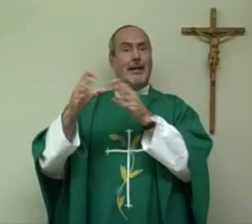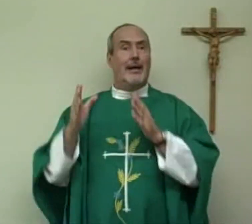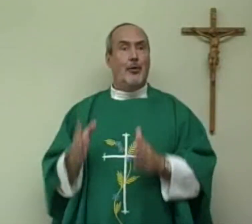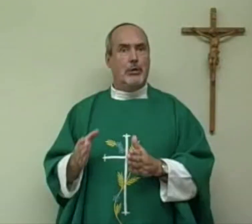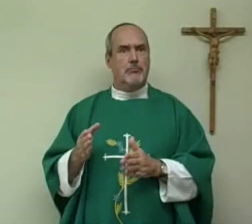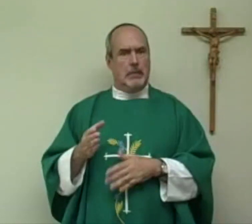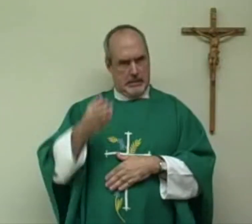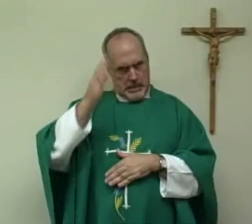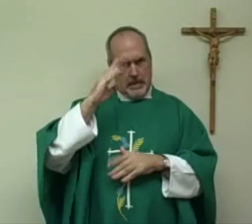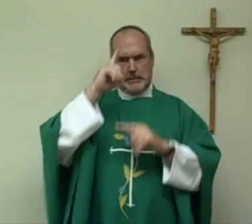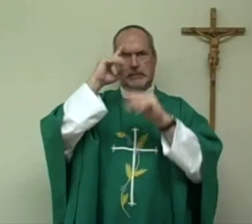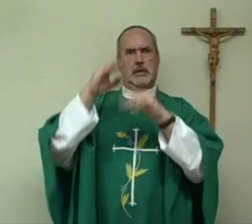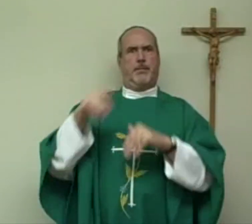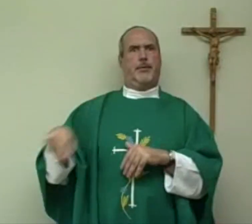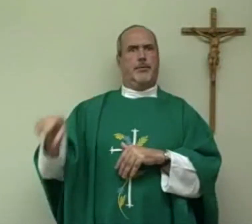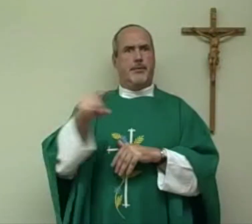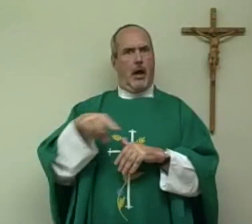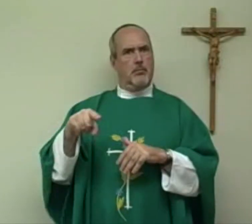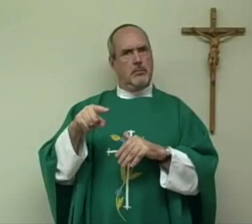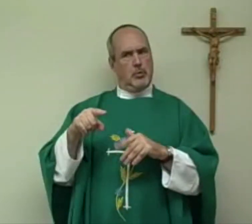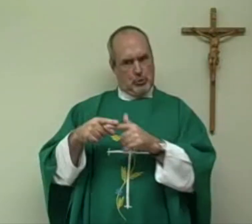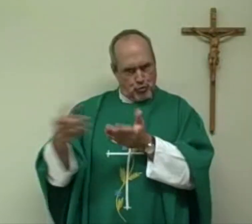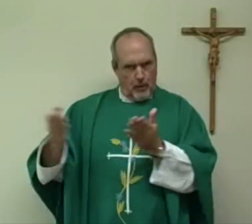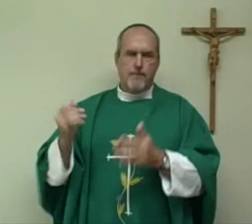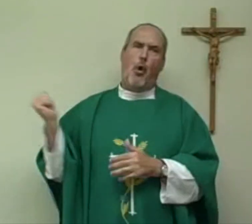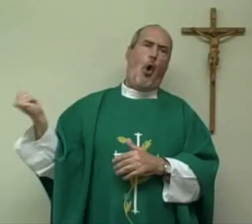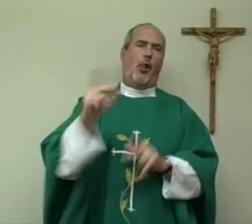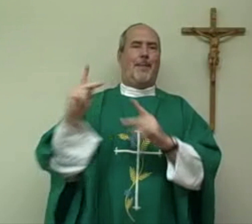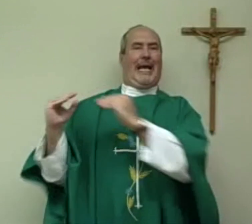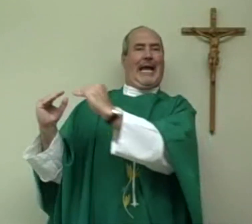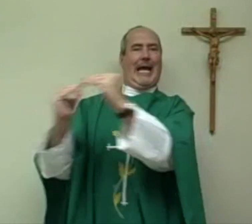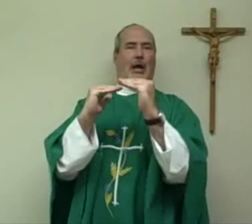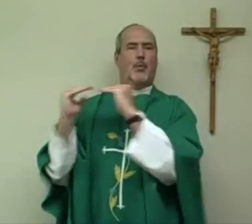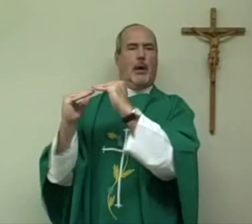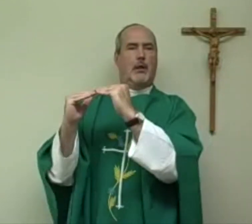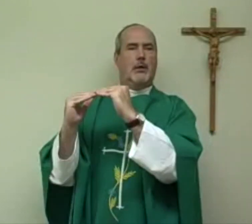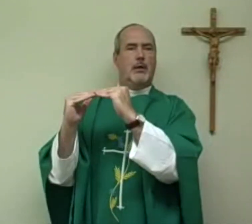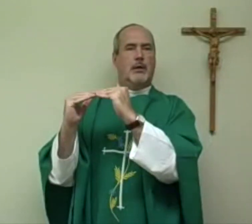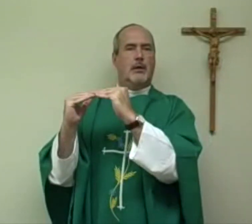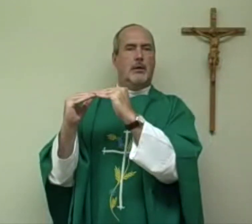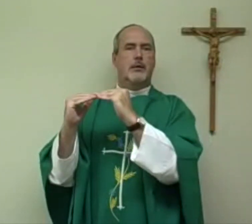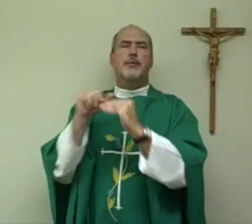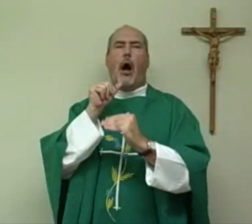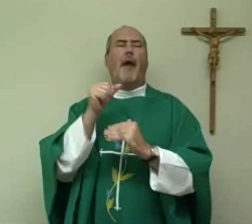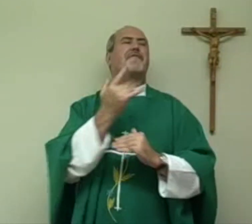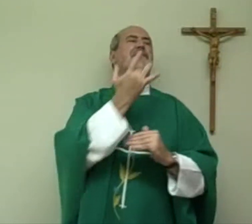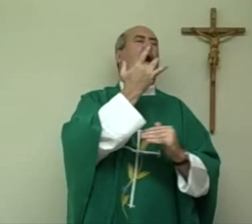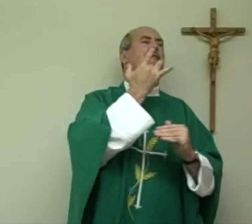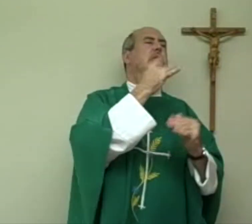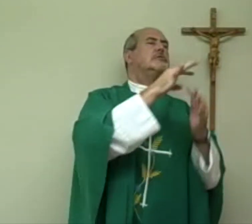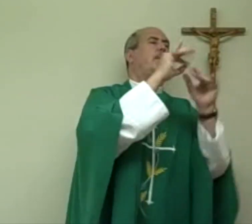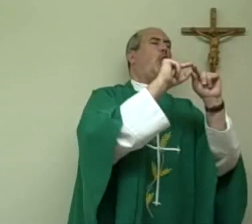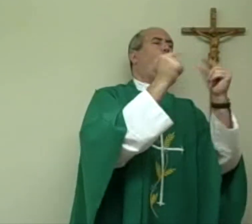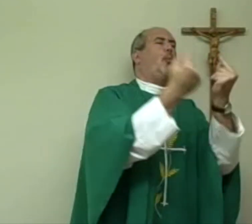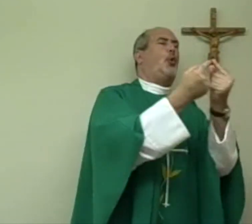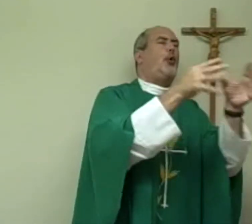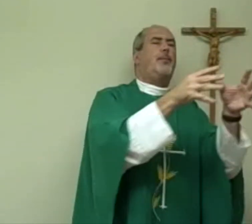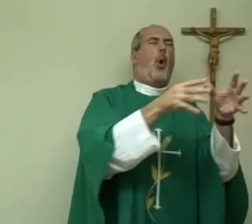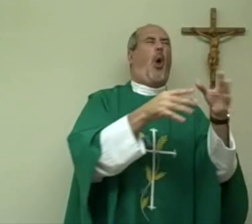home and raise their children. World leaders, political leaders, all have to focus on everybody equally and